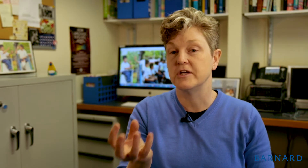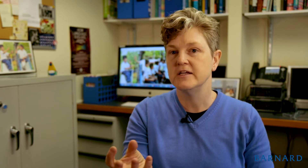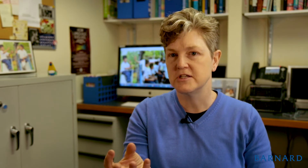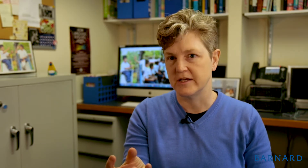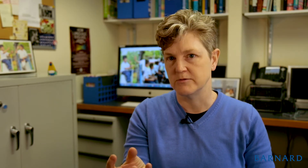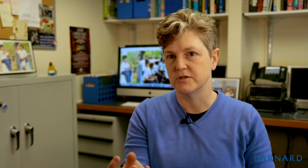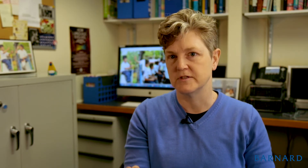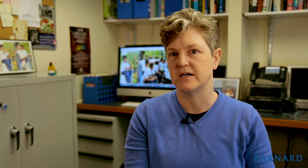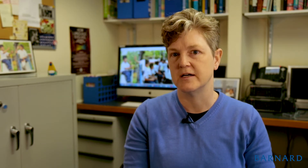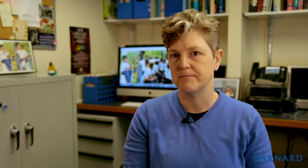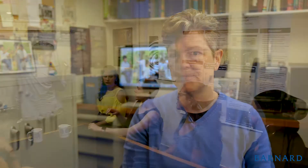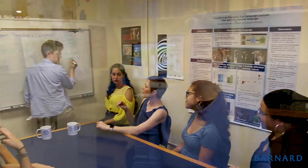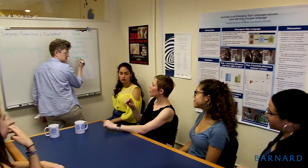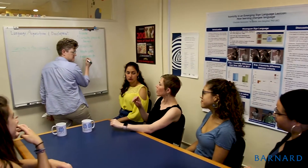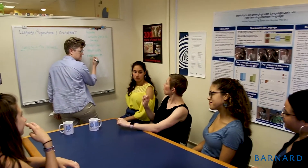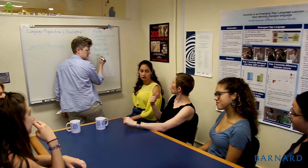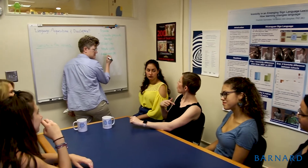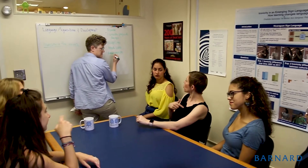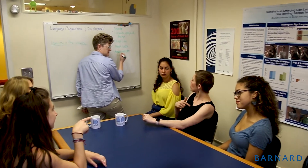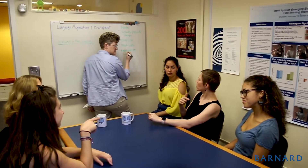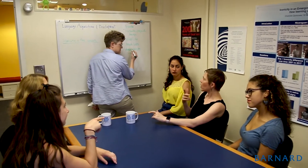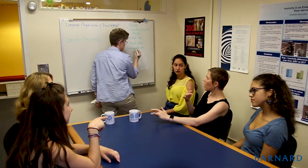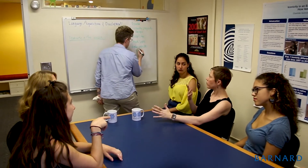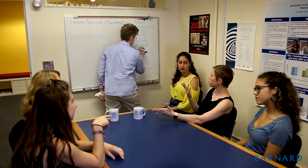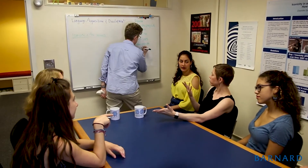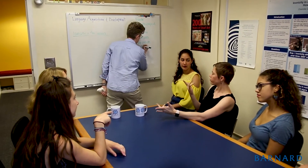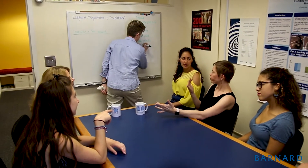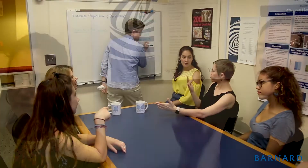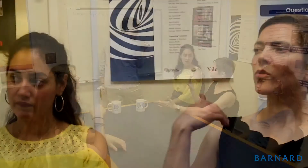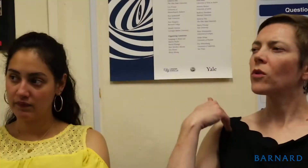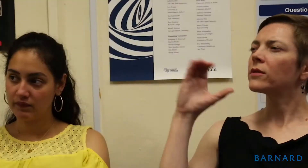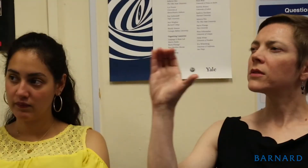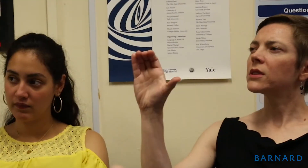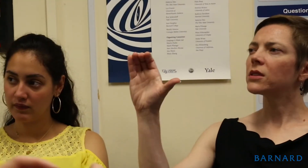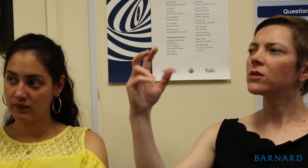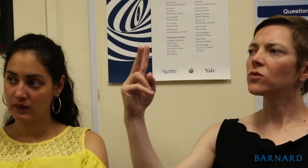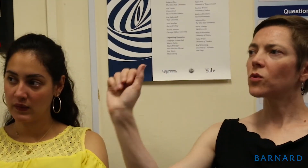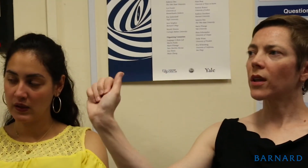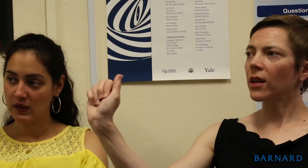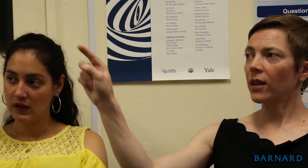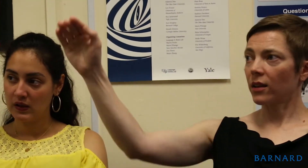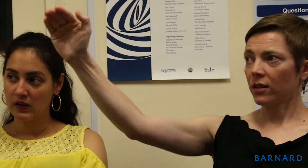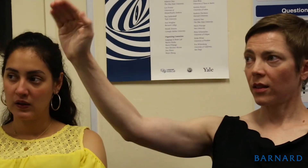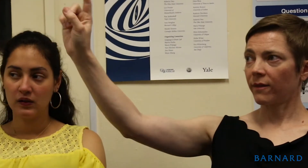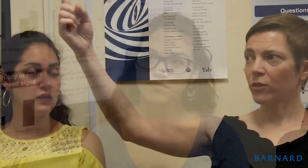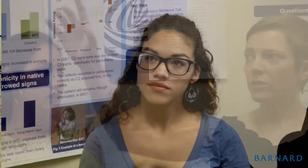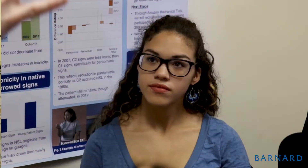change language over time. Barnard has provided opportunities for students to be able to work with me. For example, I've had some students do